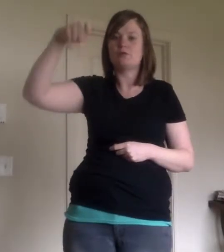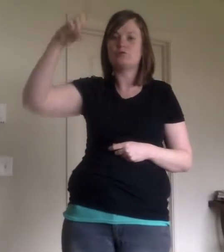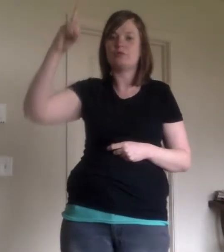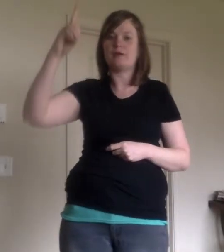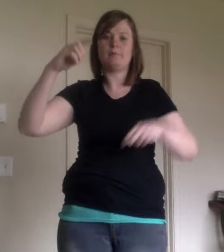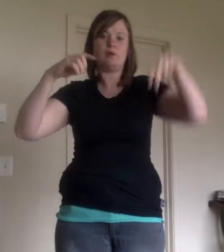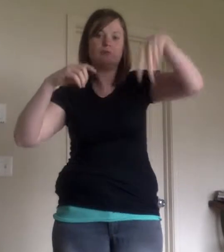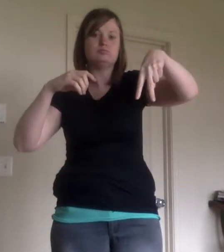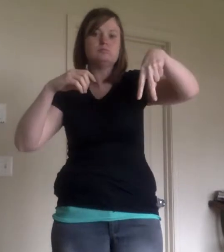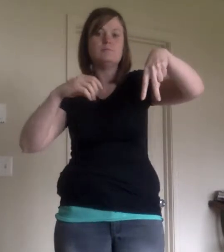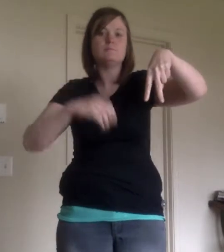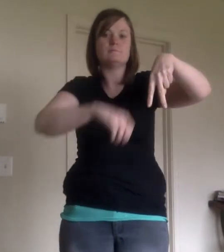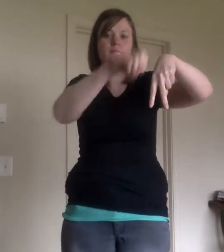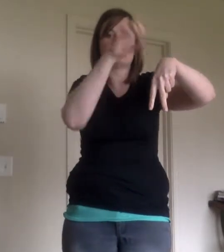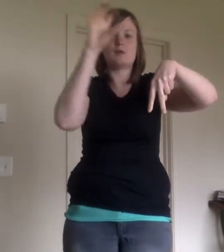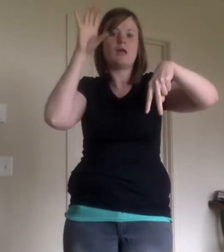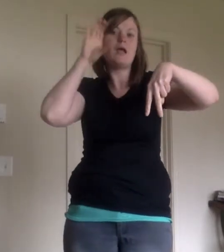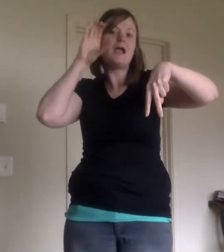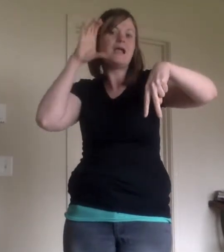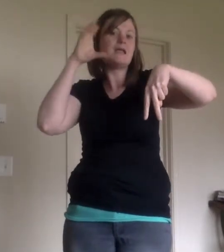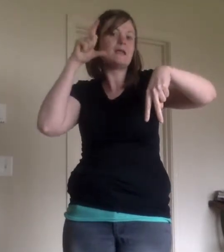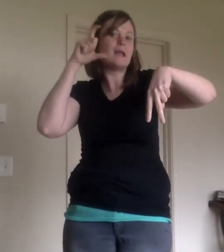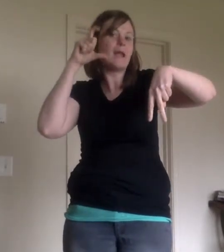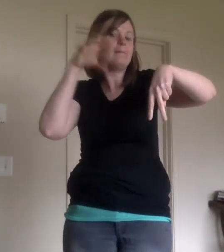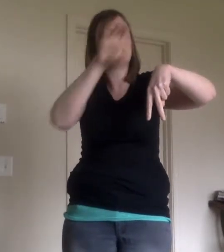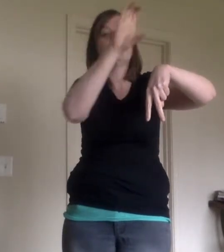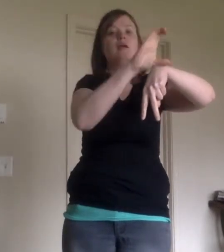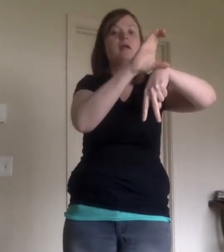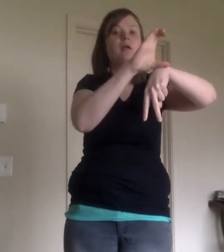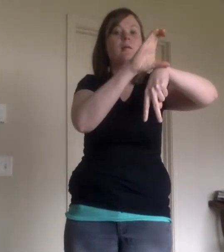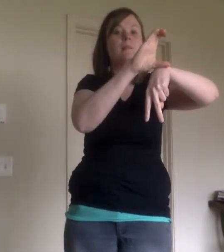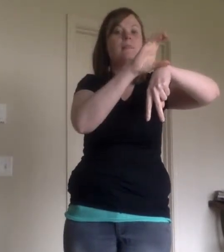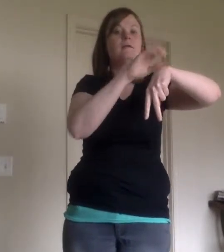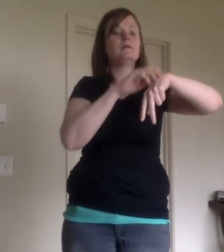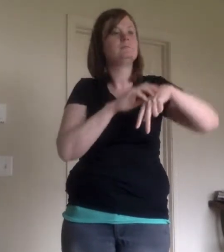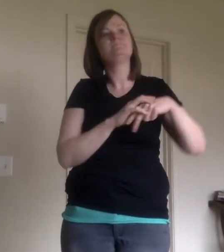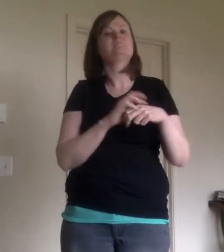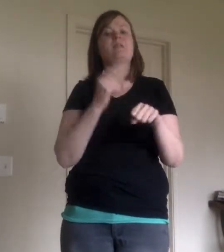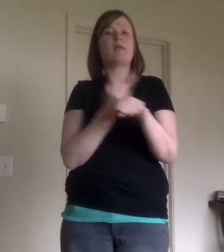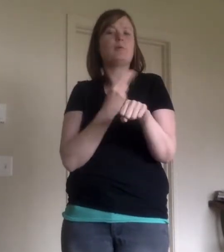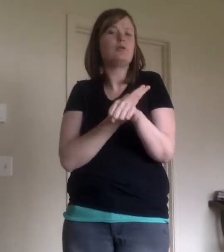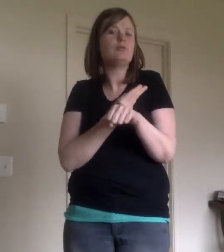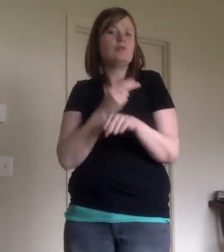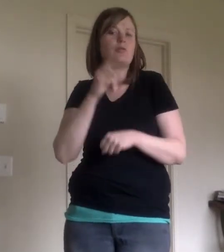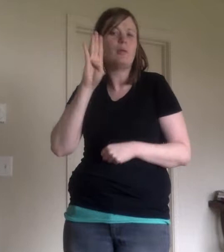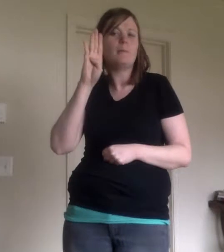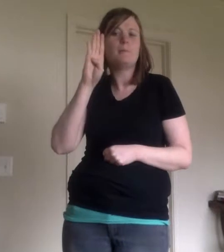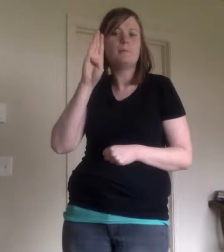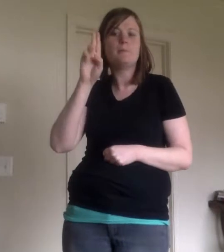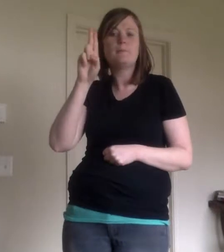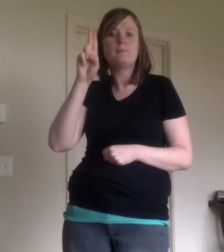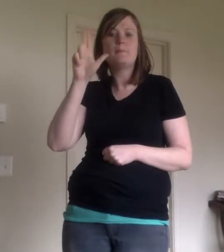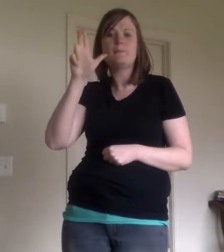in. And as he's sitting there with the camera on the tripod, he would use the bulb setting. And for those of you who don't